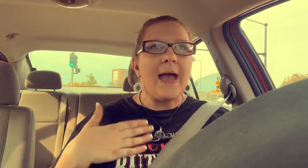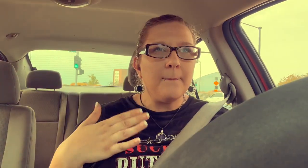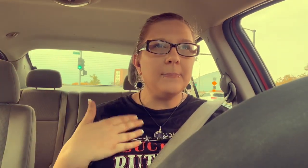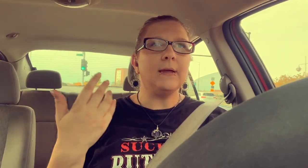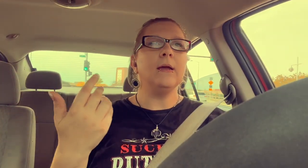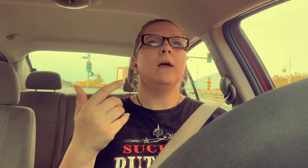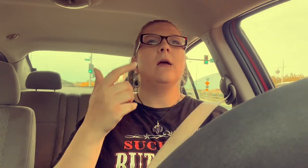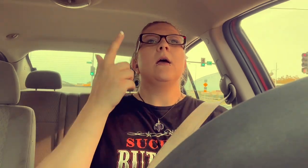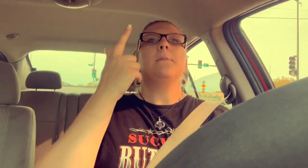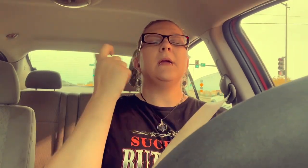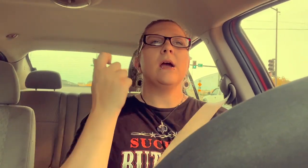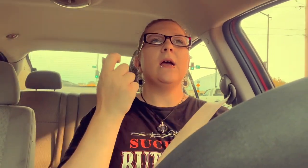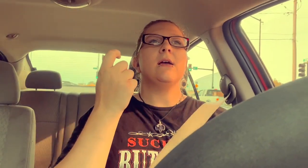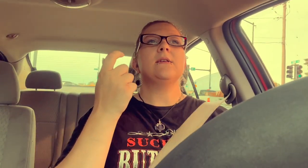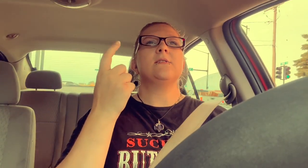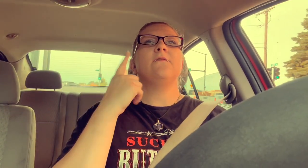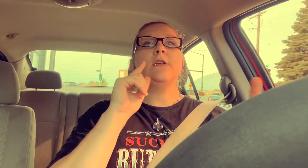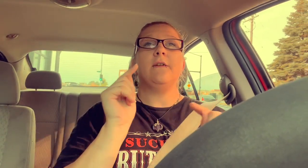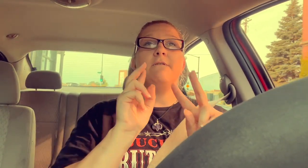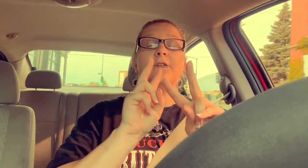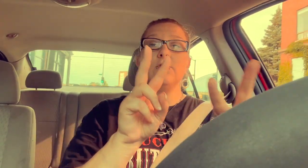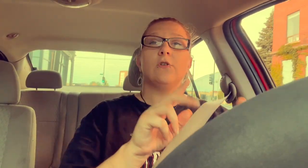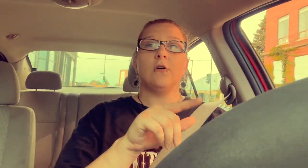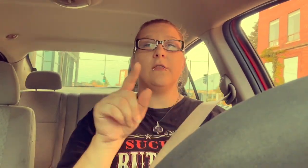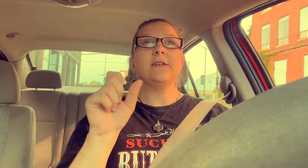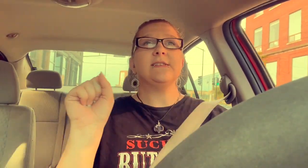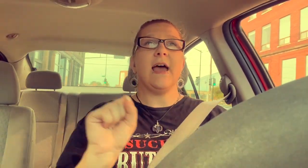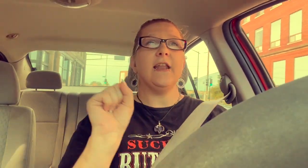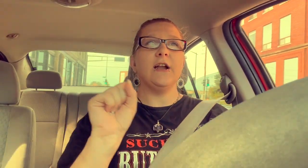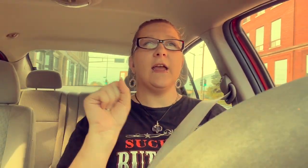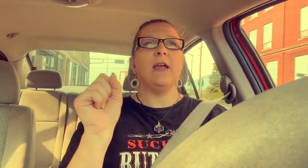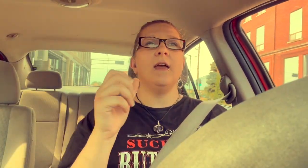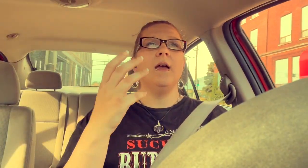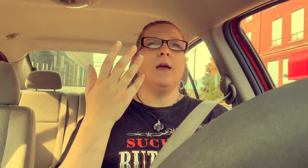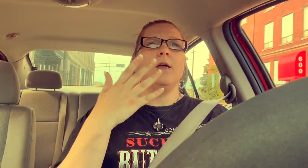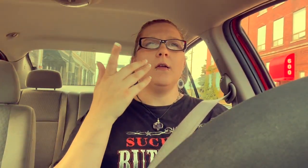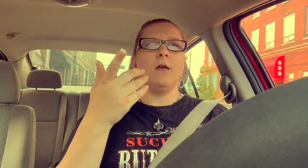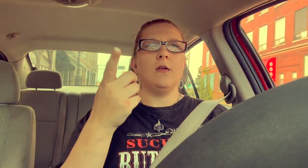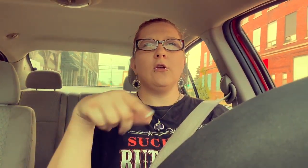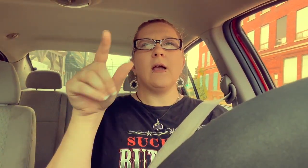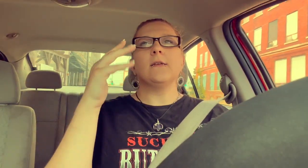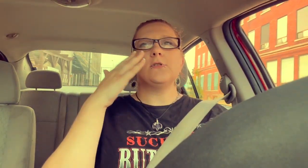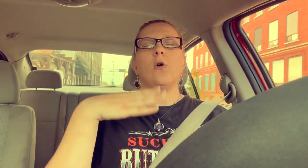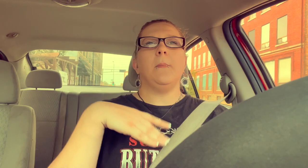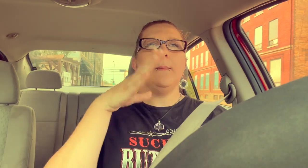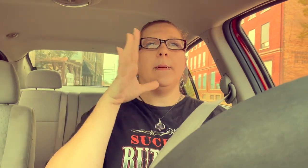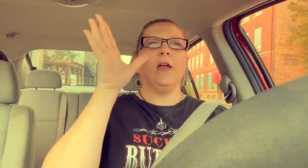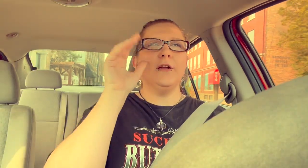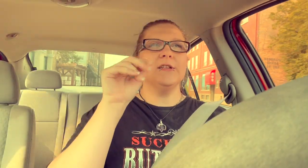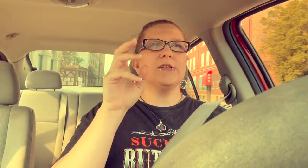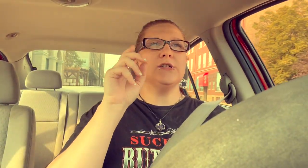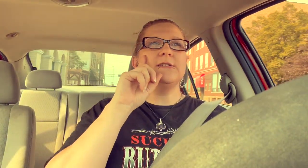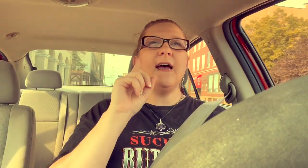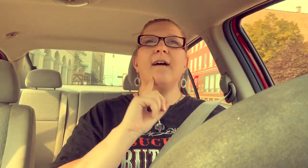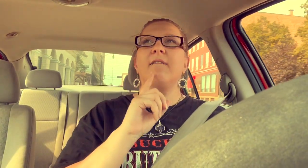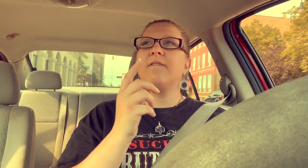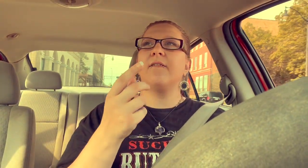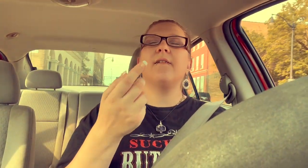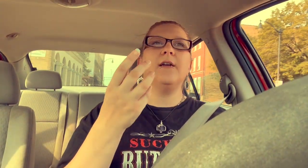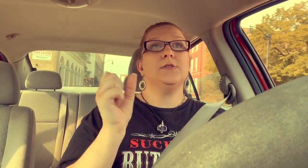happy. Because for the funeral this Saturday, you guys know my parents are deaf. And so